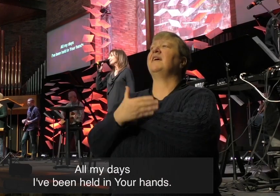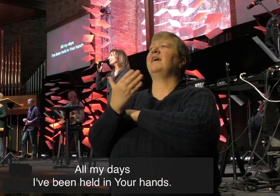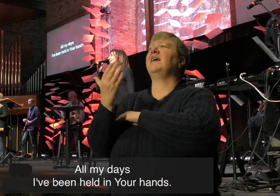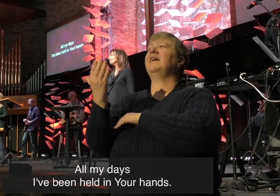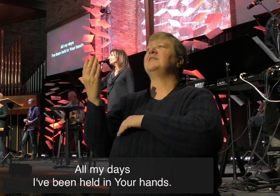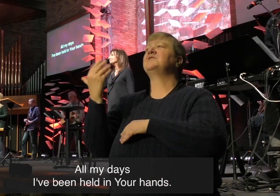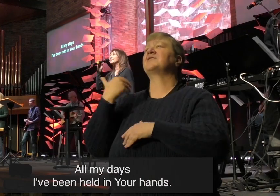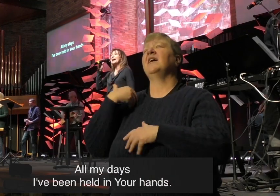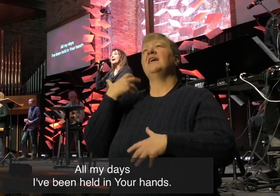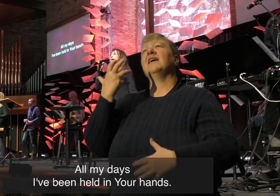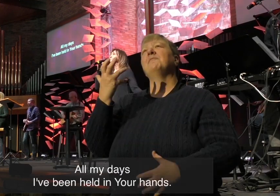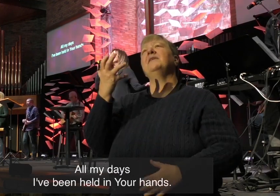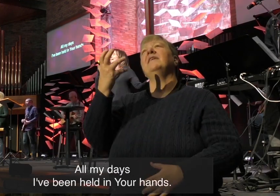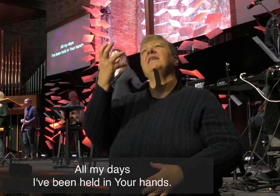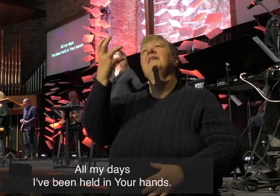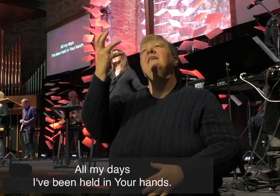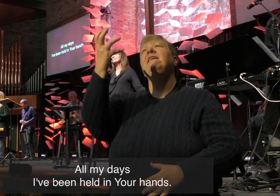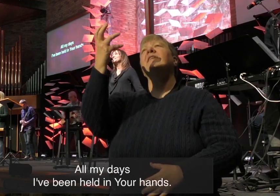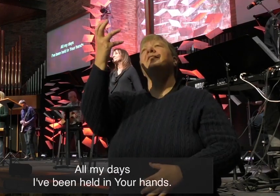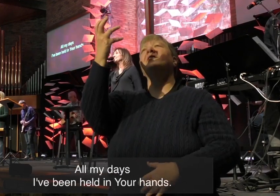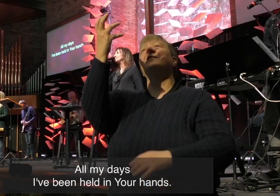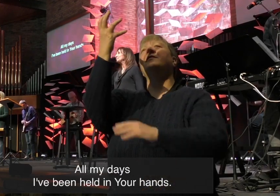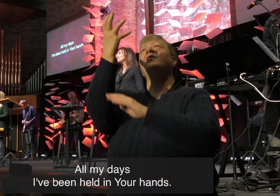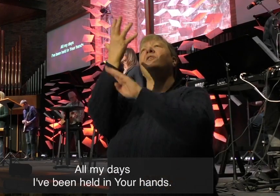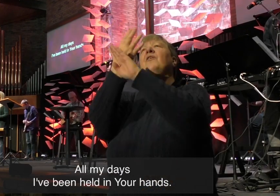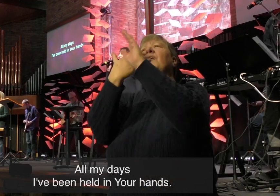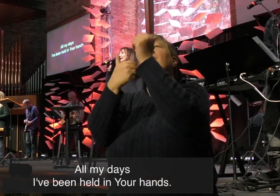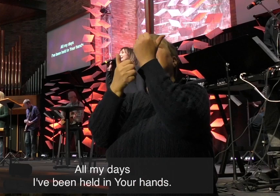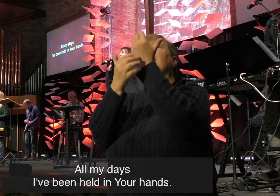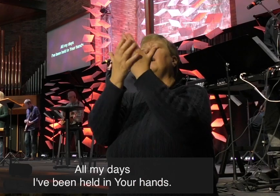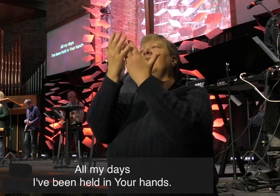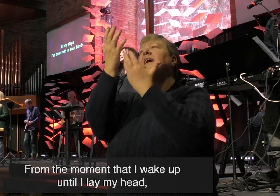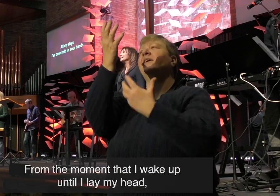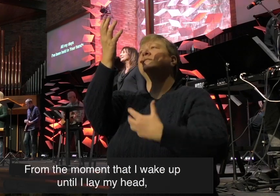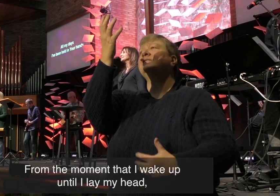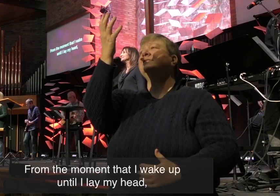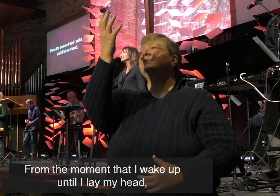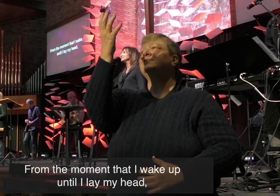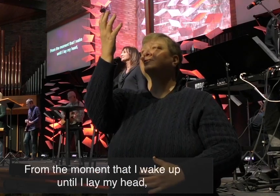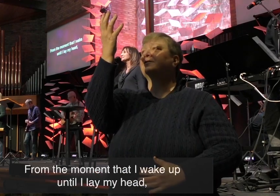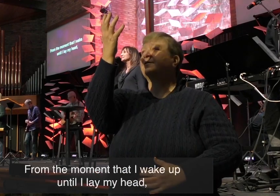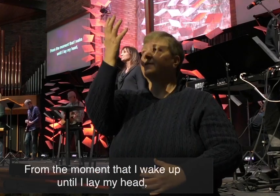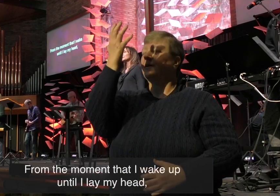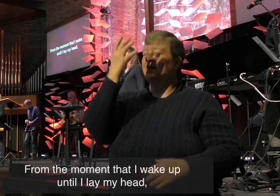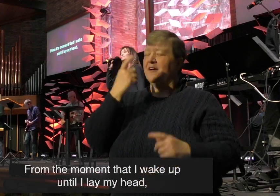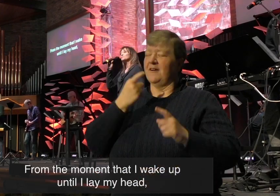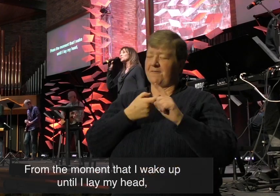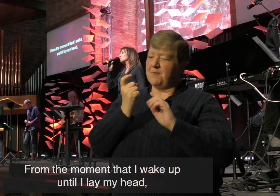Been held in your hands.